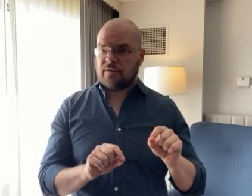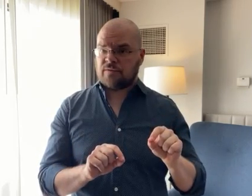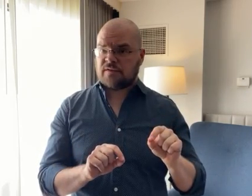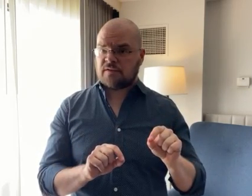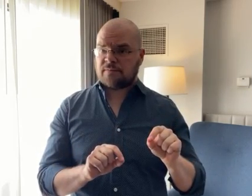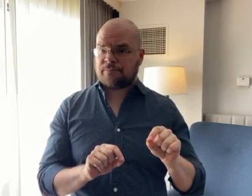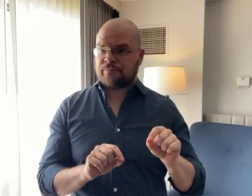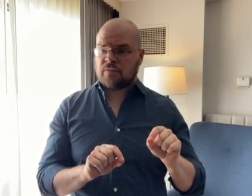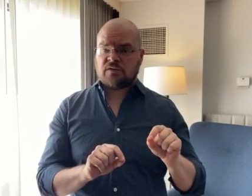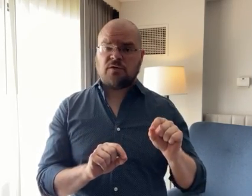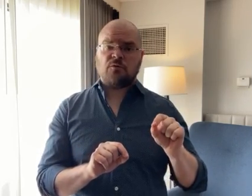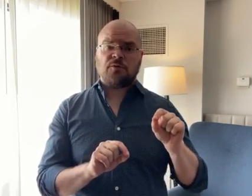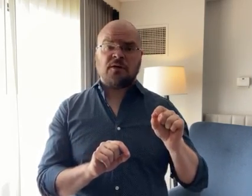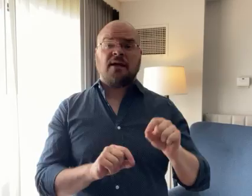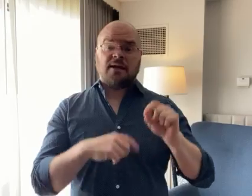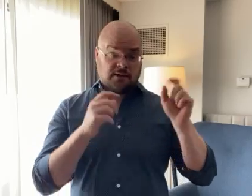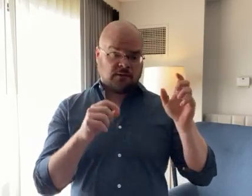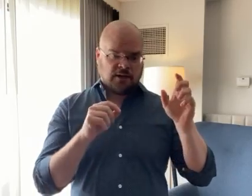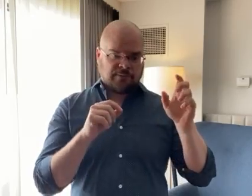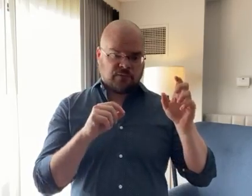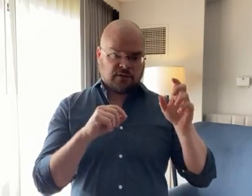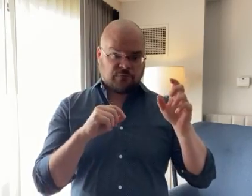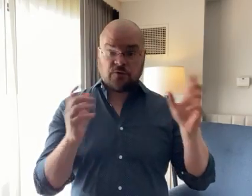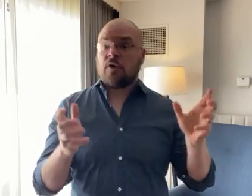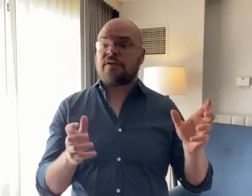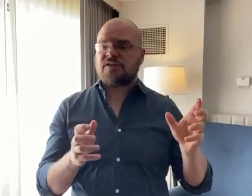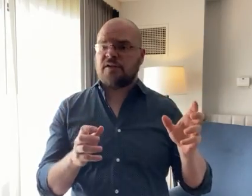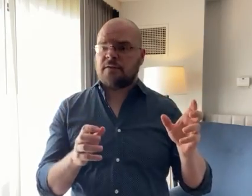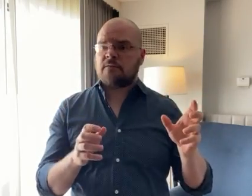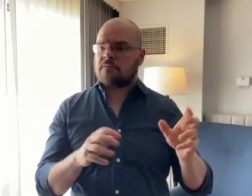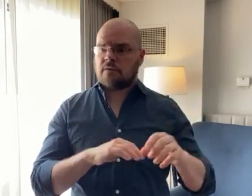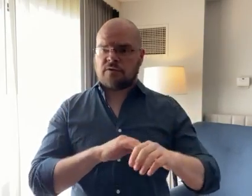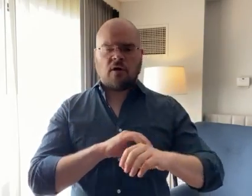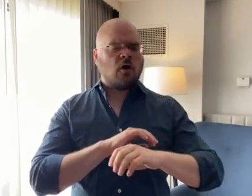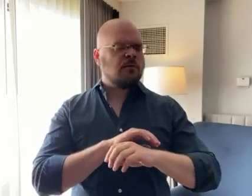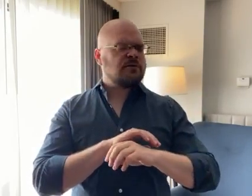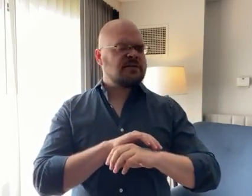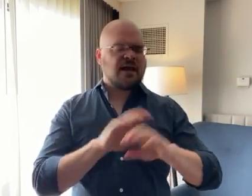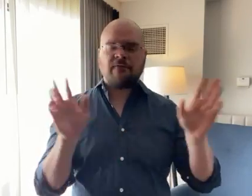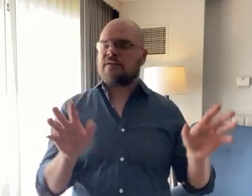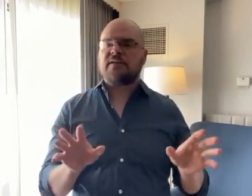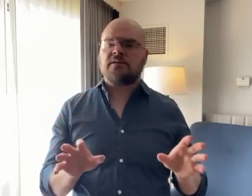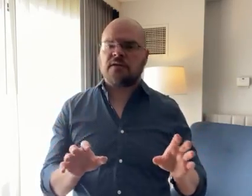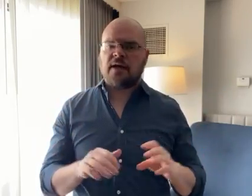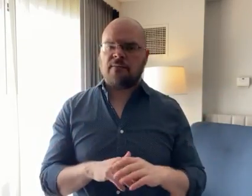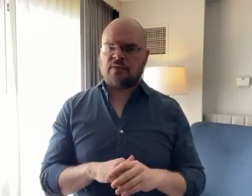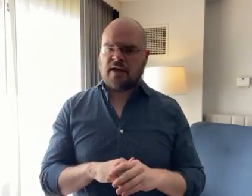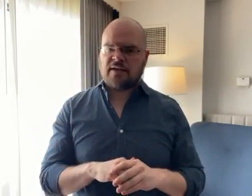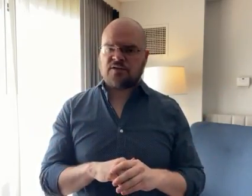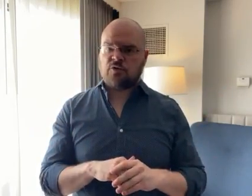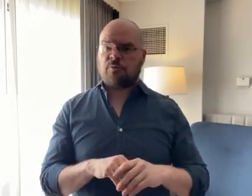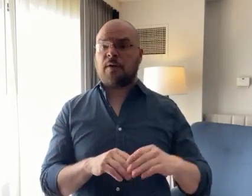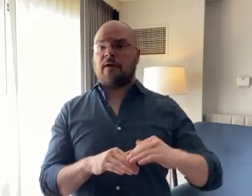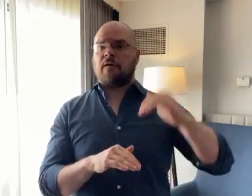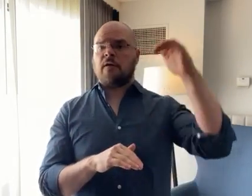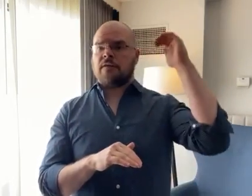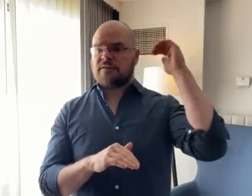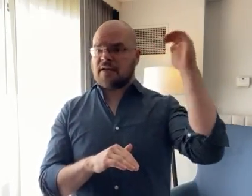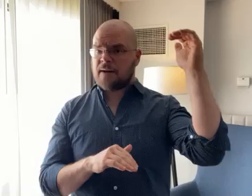notes. So you will, for an audition, almost every single time they ask you to prepare the top